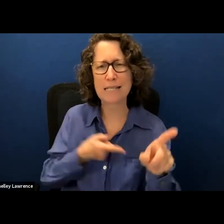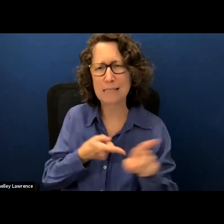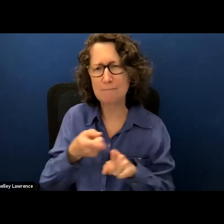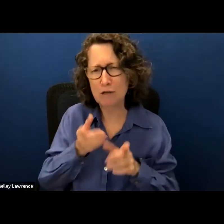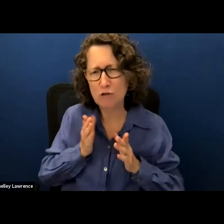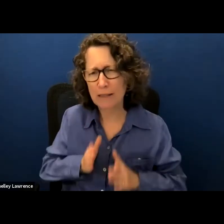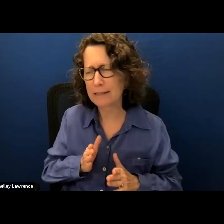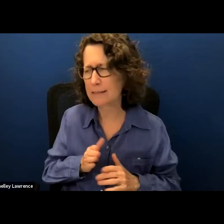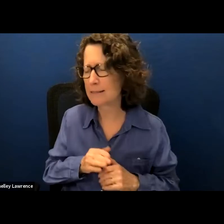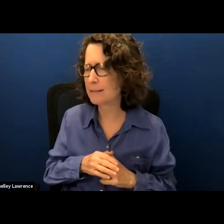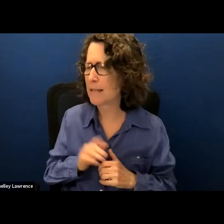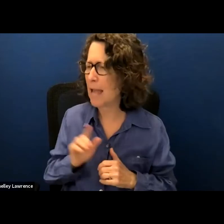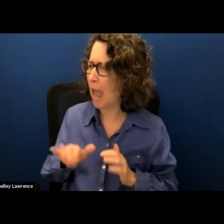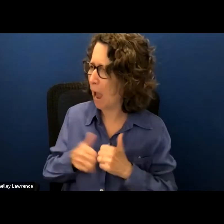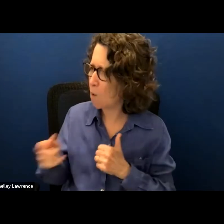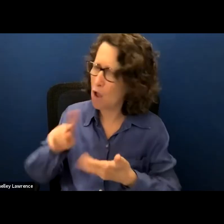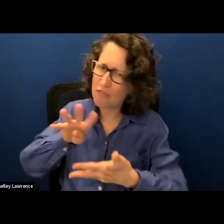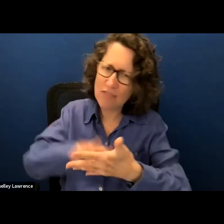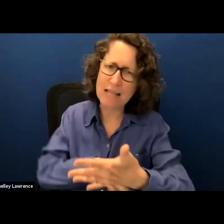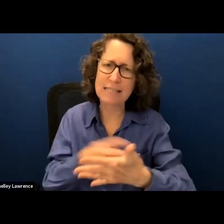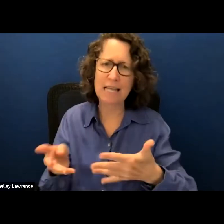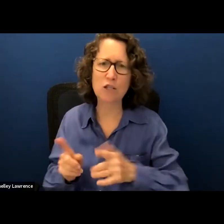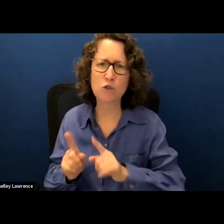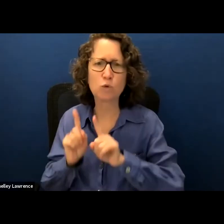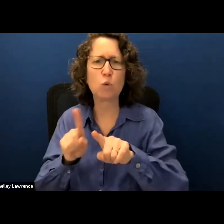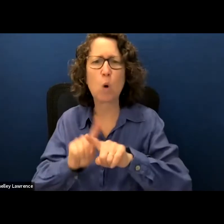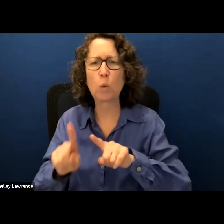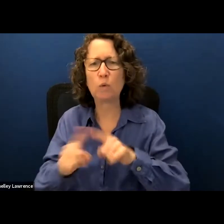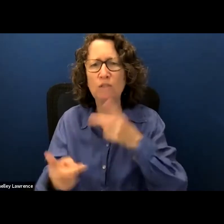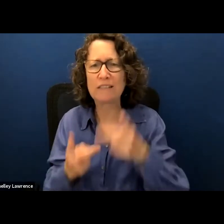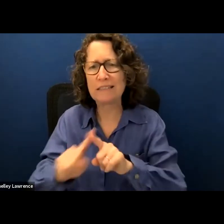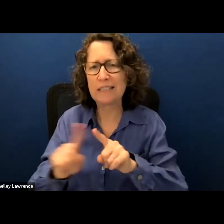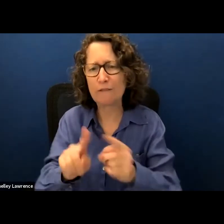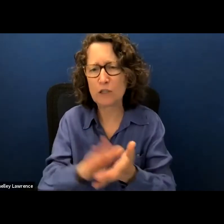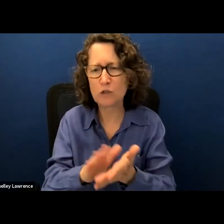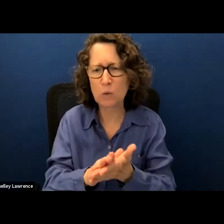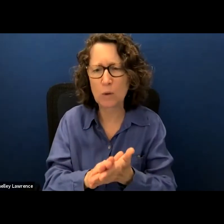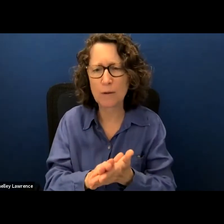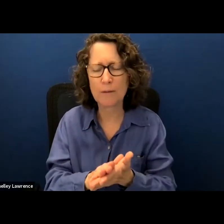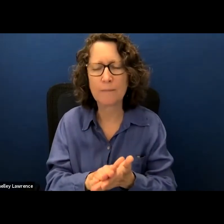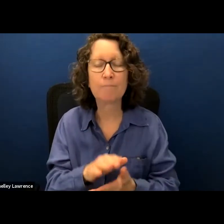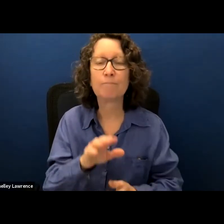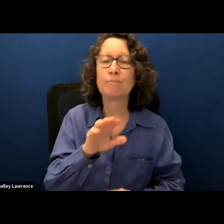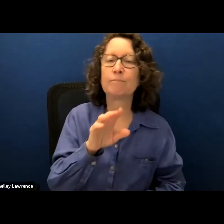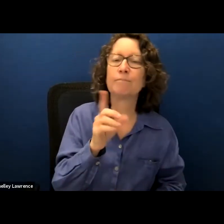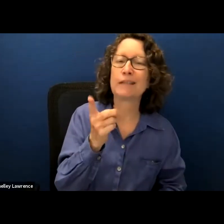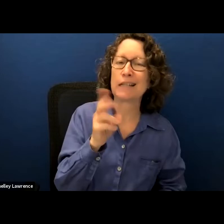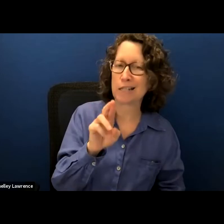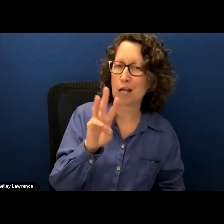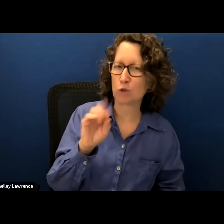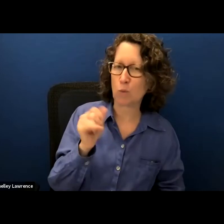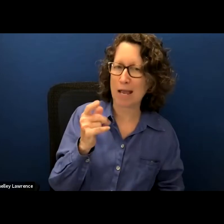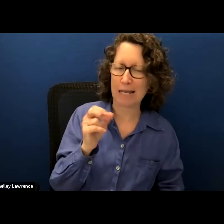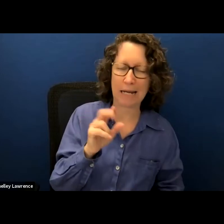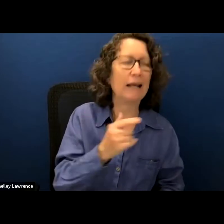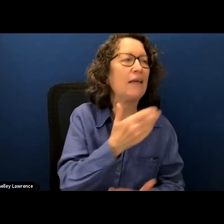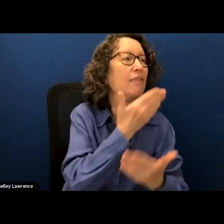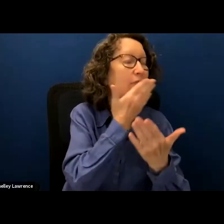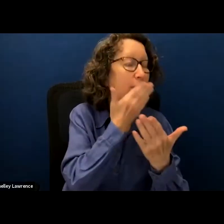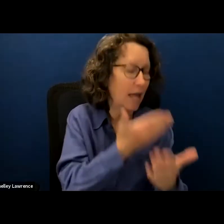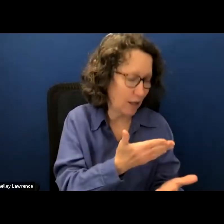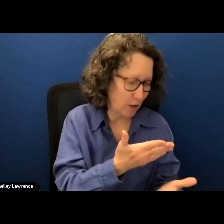and how are they scheduled to go to schools? Okay, and I should say, first of all, thank you